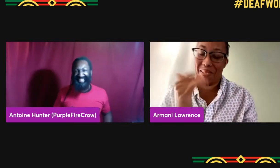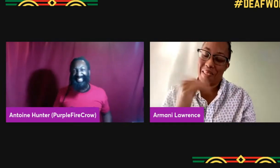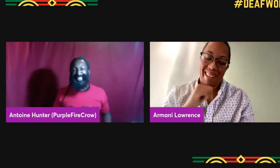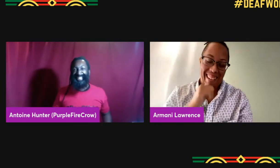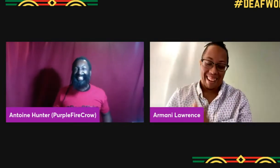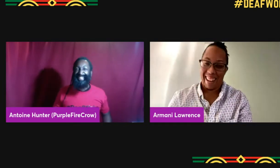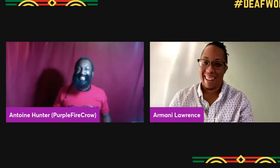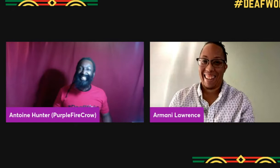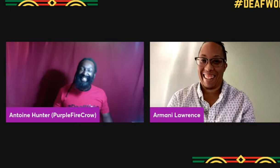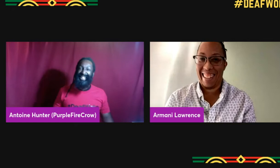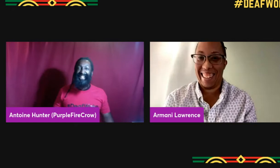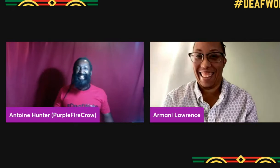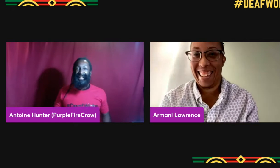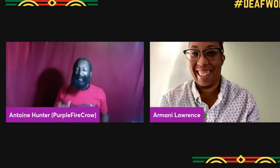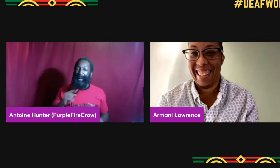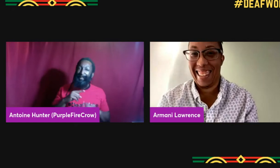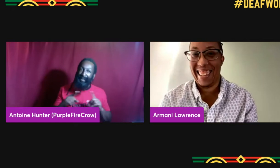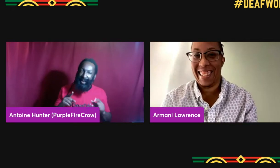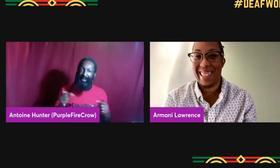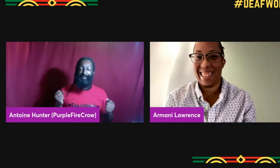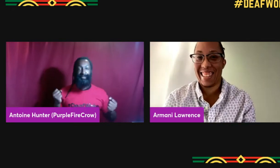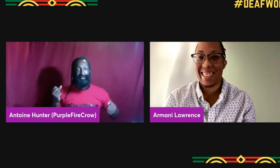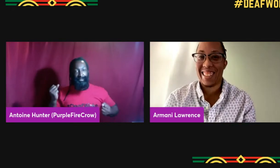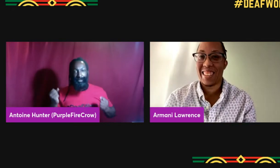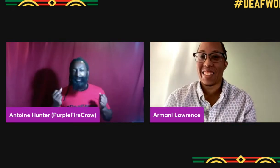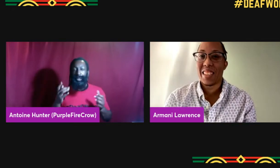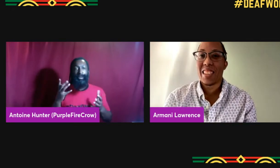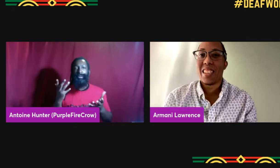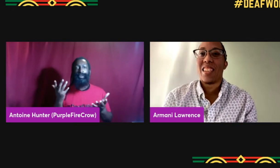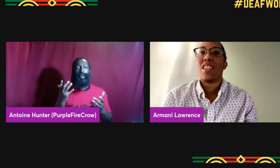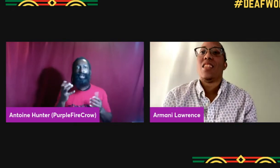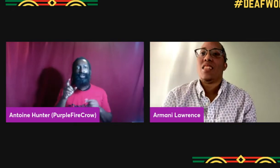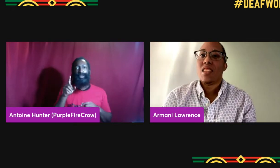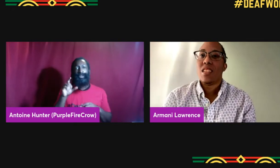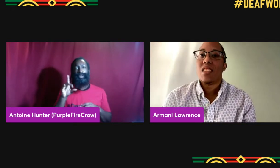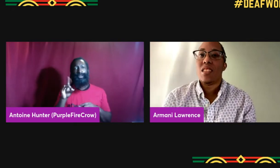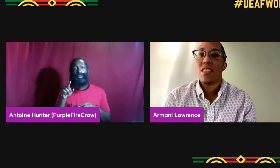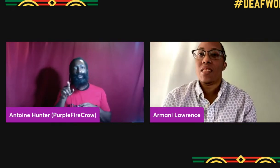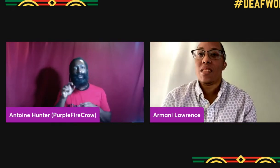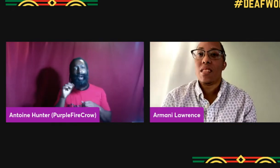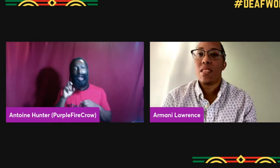may not land. I may end up on my side. So no.